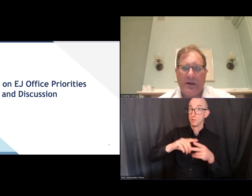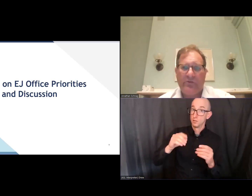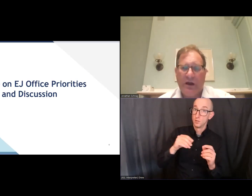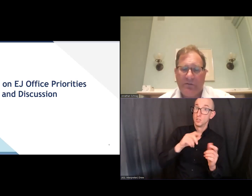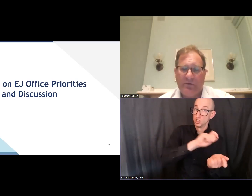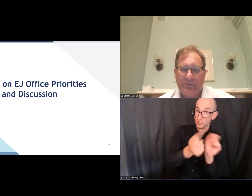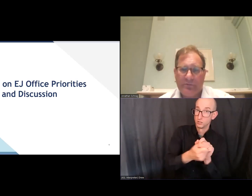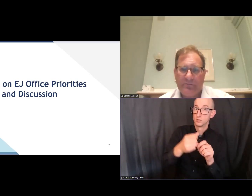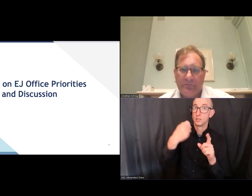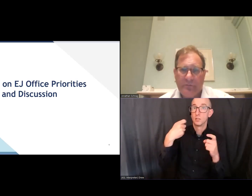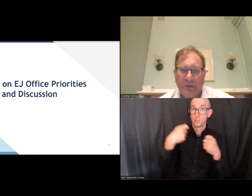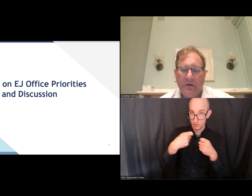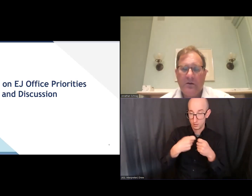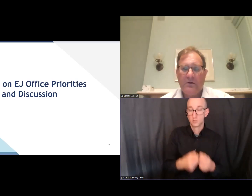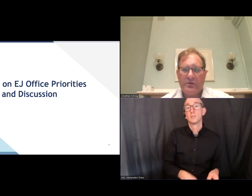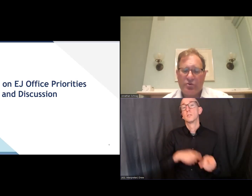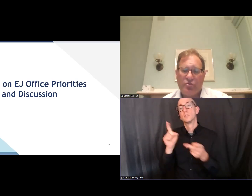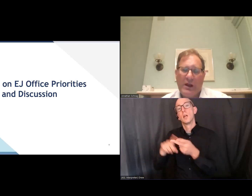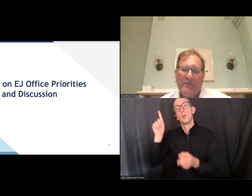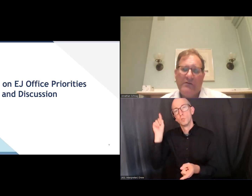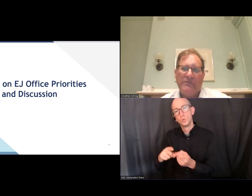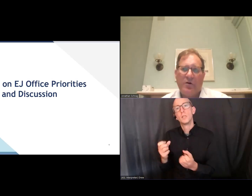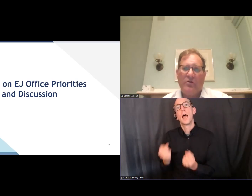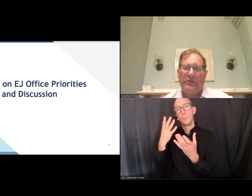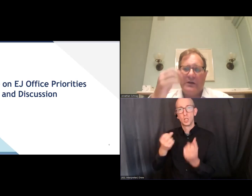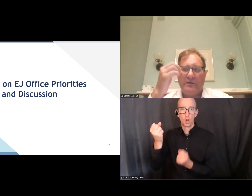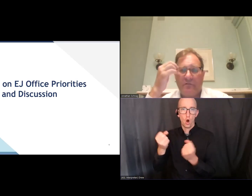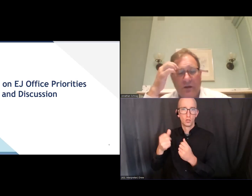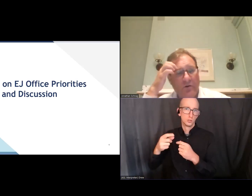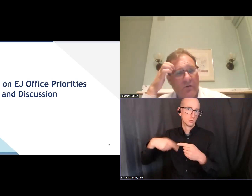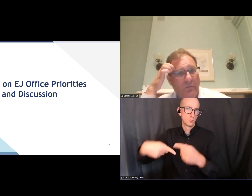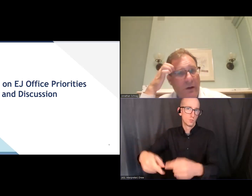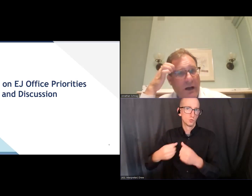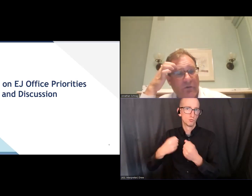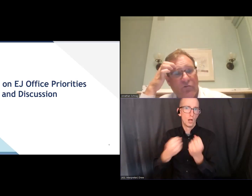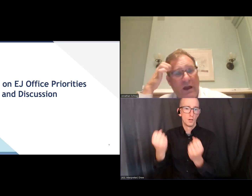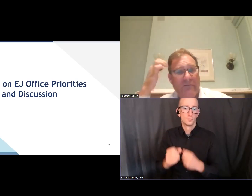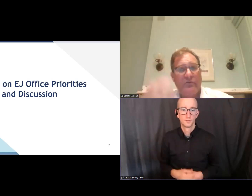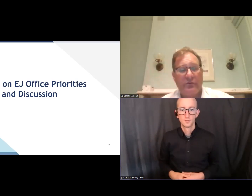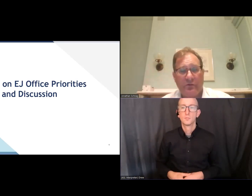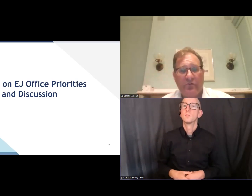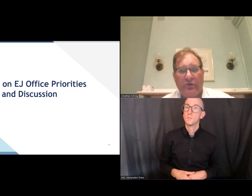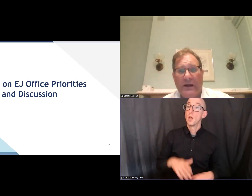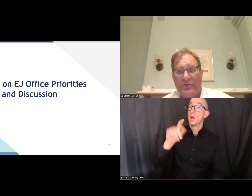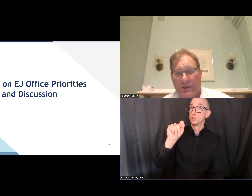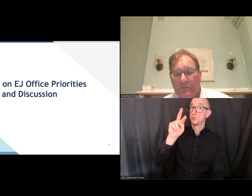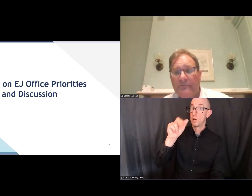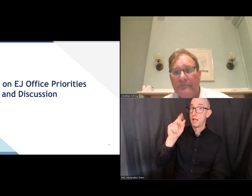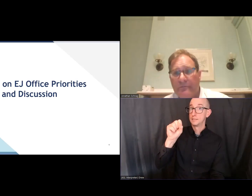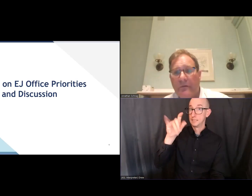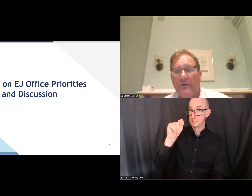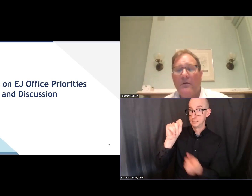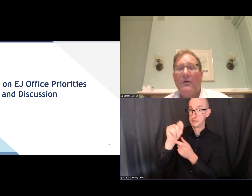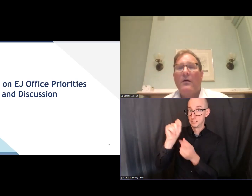vehicle miles traveled. So transit falls into the vehicle miles traveled strategy.